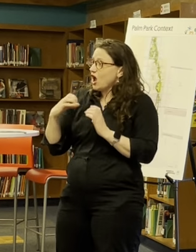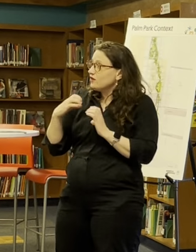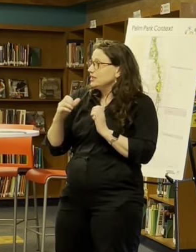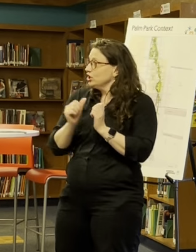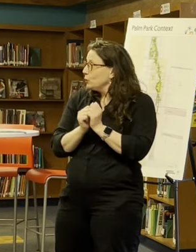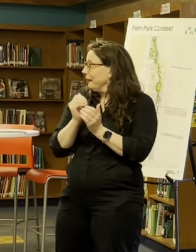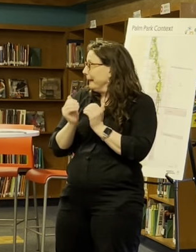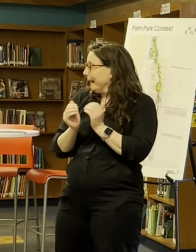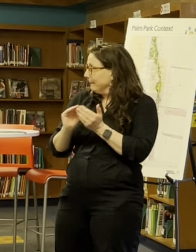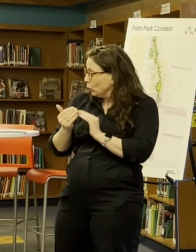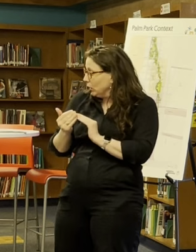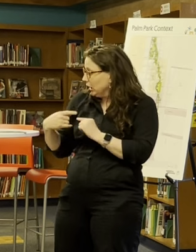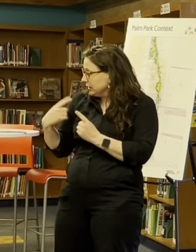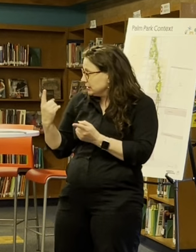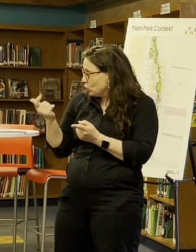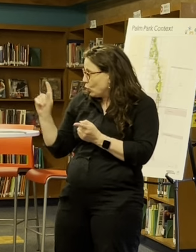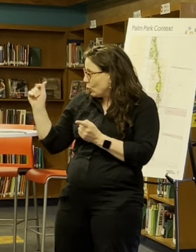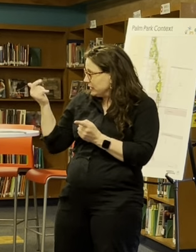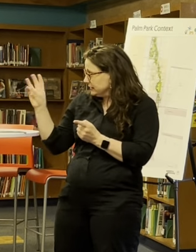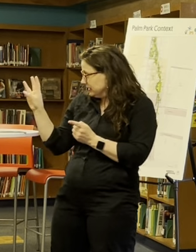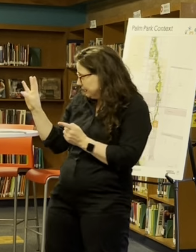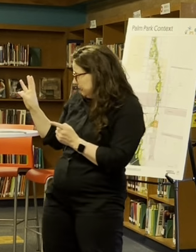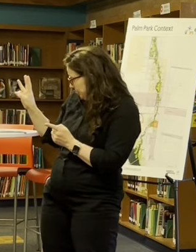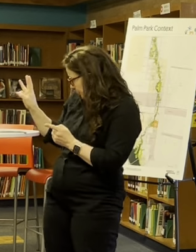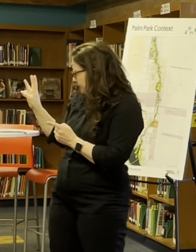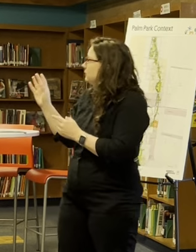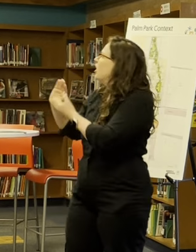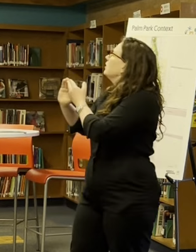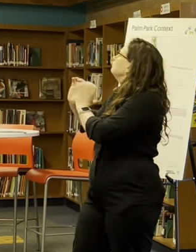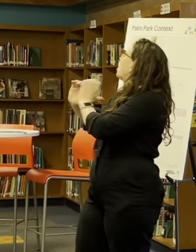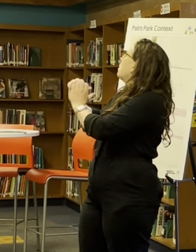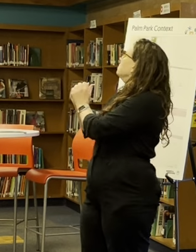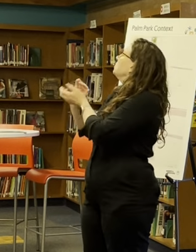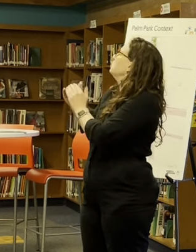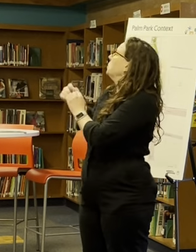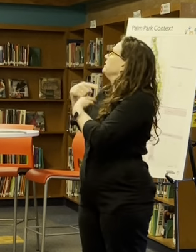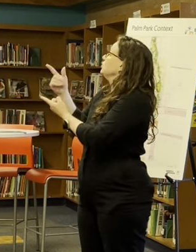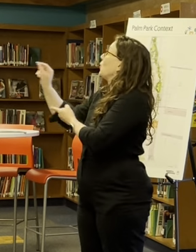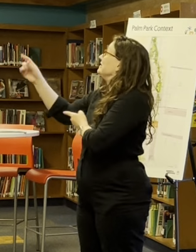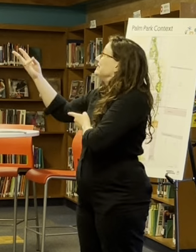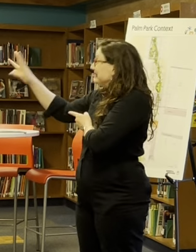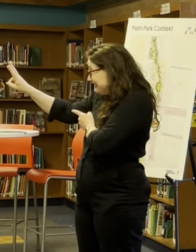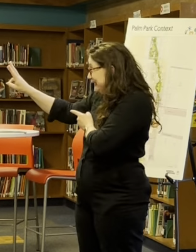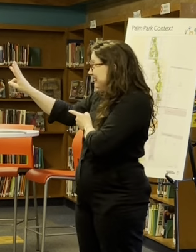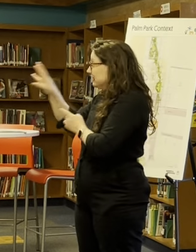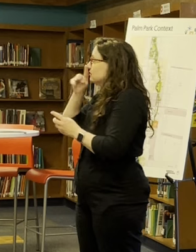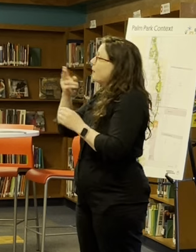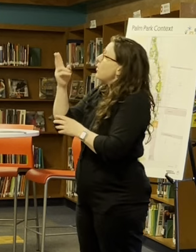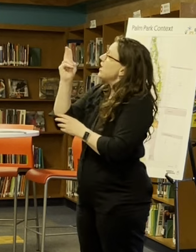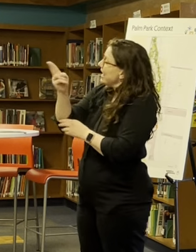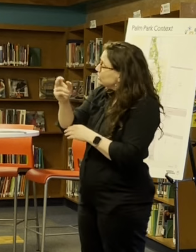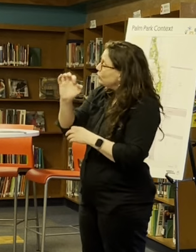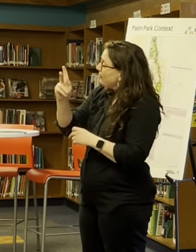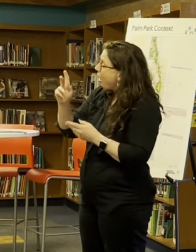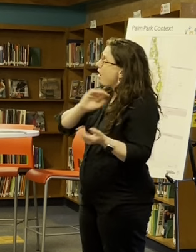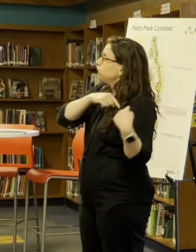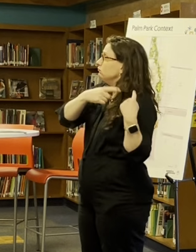conversations with the community since 2016 to talk about the history of the park, the